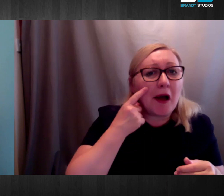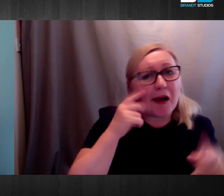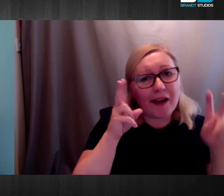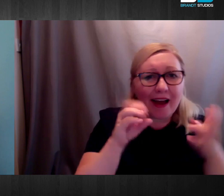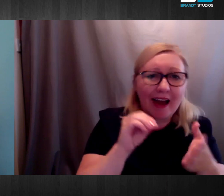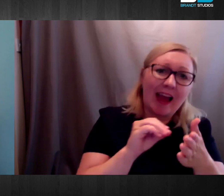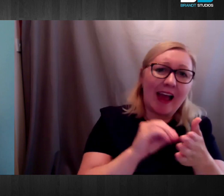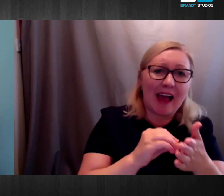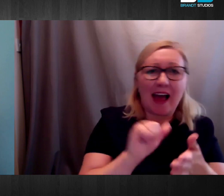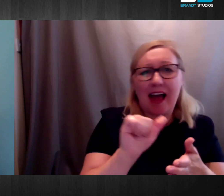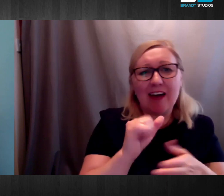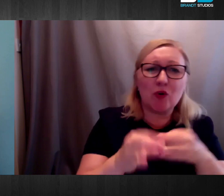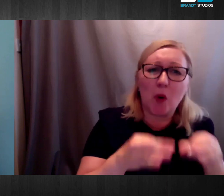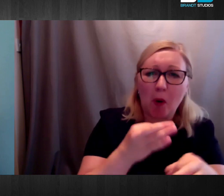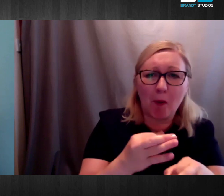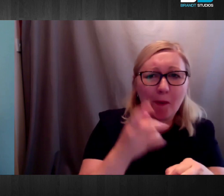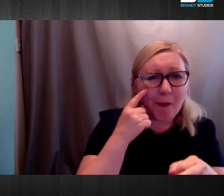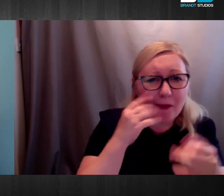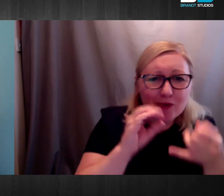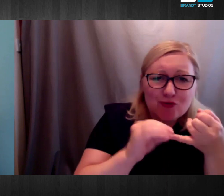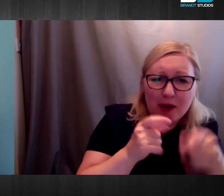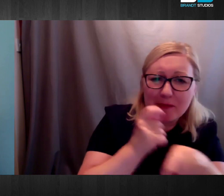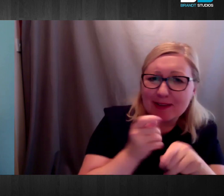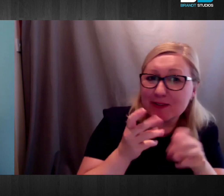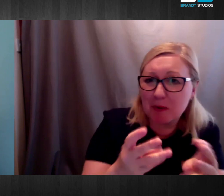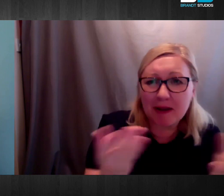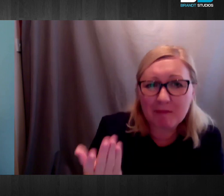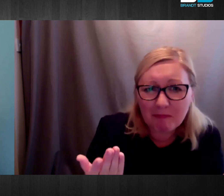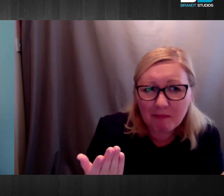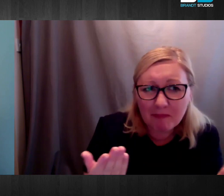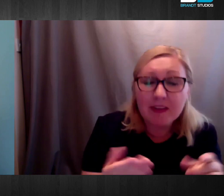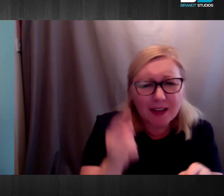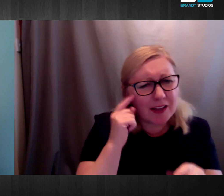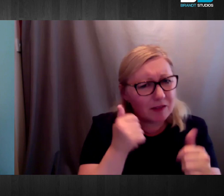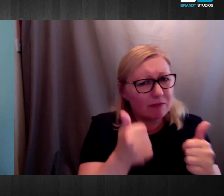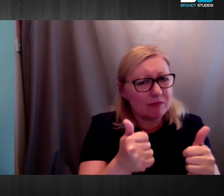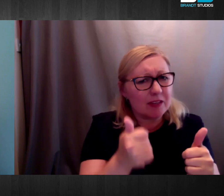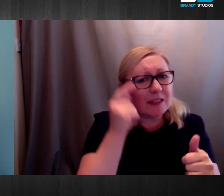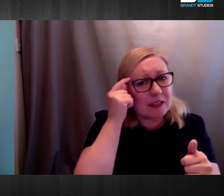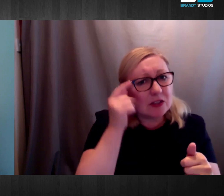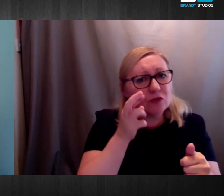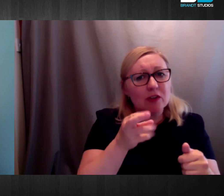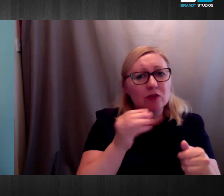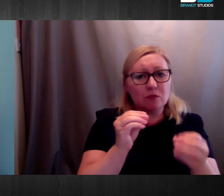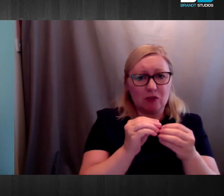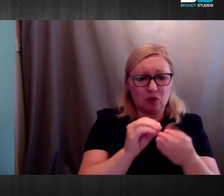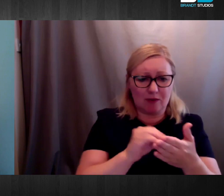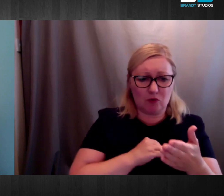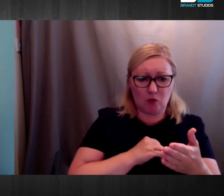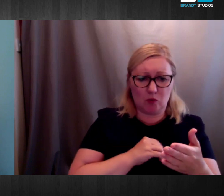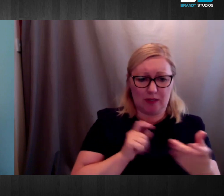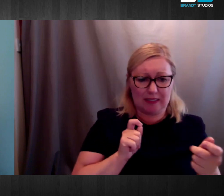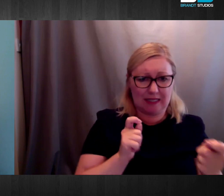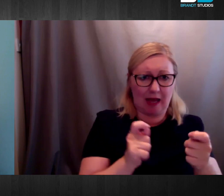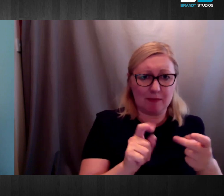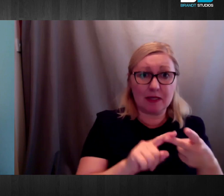Okay, so very much about adapting, and I think the willingness of people to engage is very evident as well. Maybe we might have one